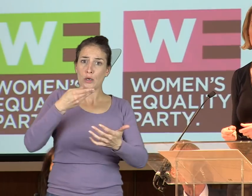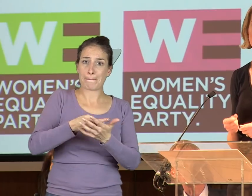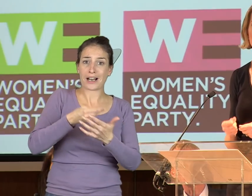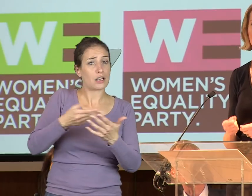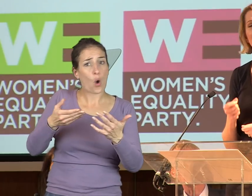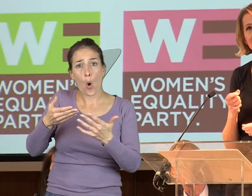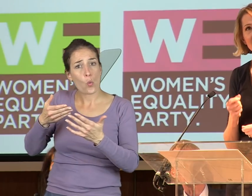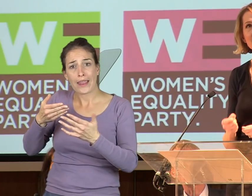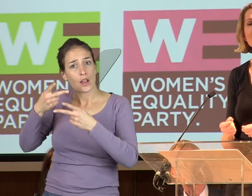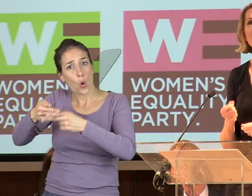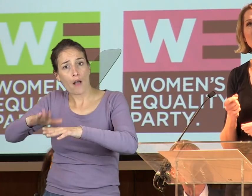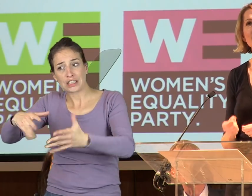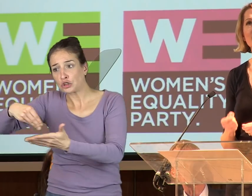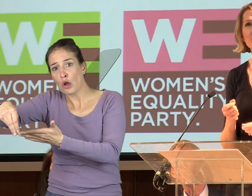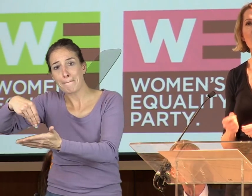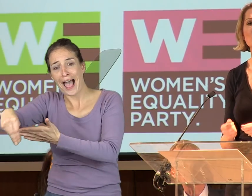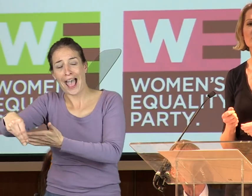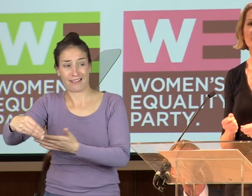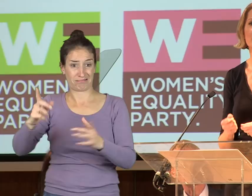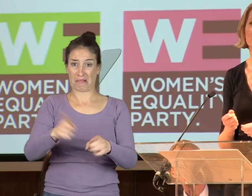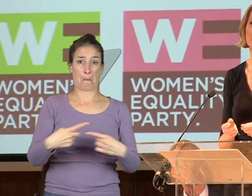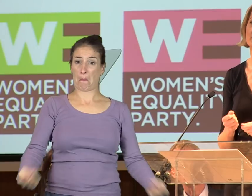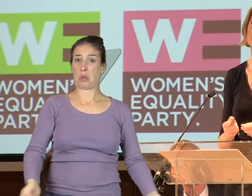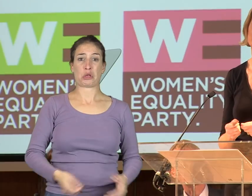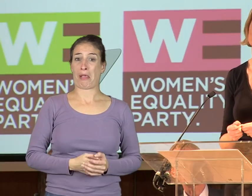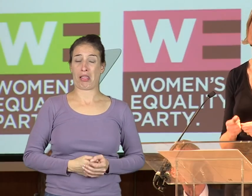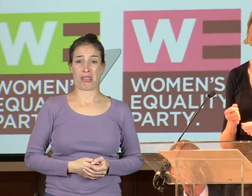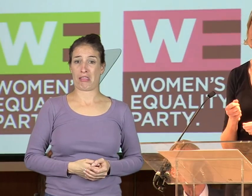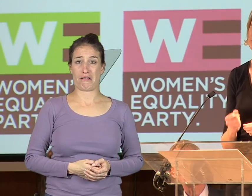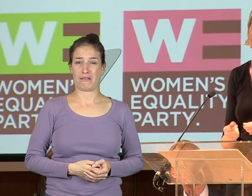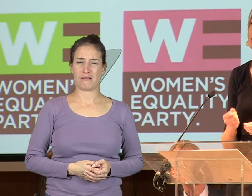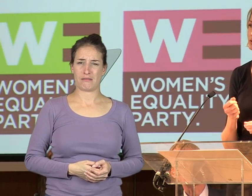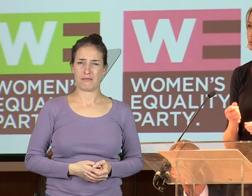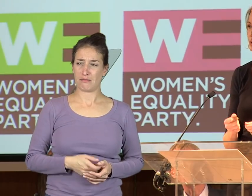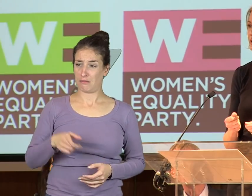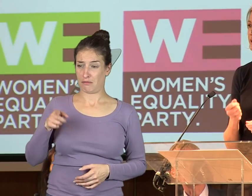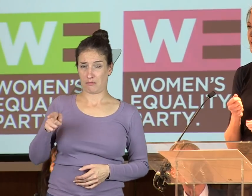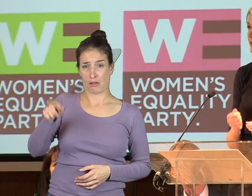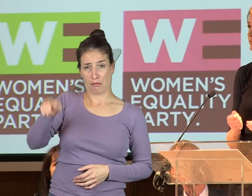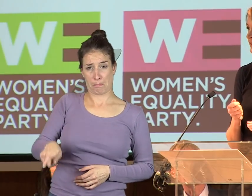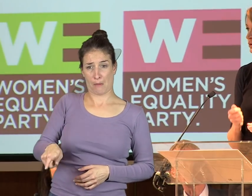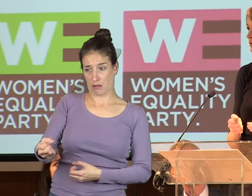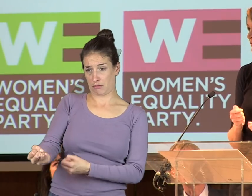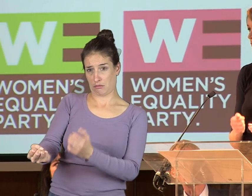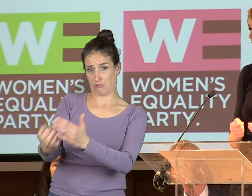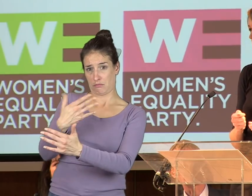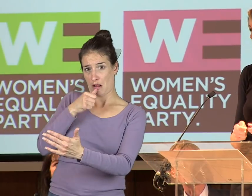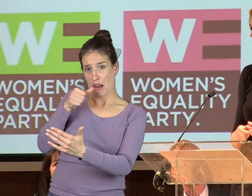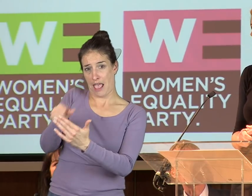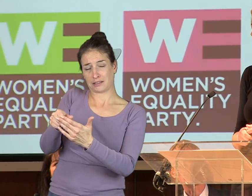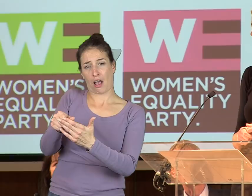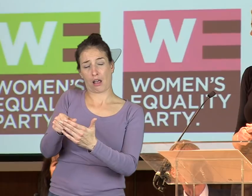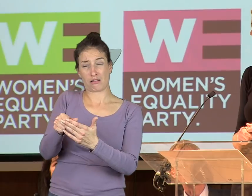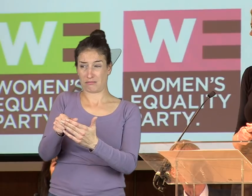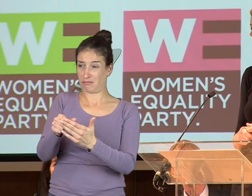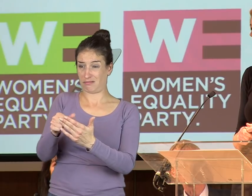This woman is one of at least 600,000 women in Britain who would prefer to work if they could afford to do